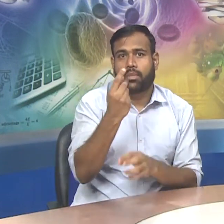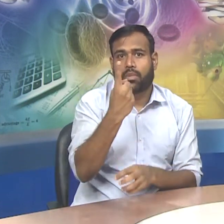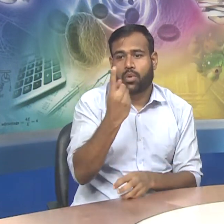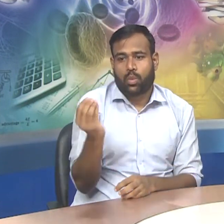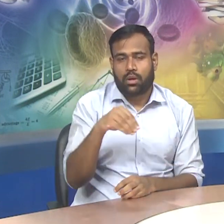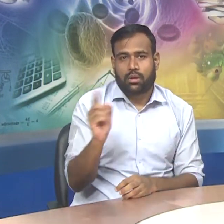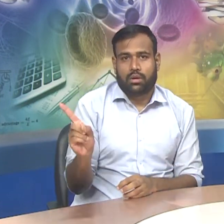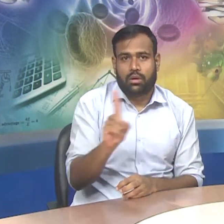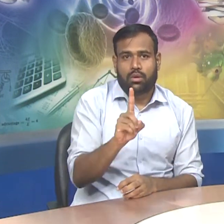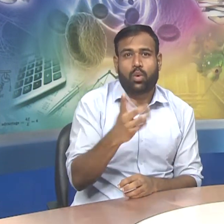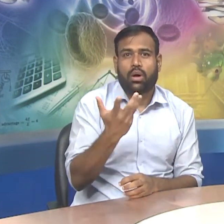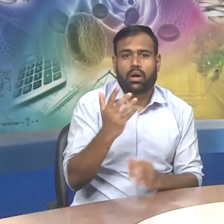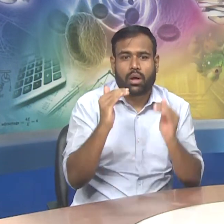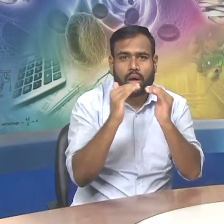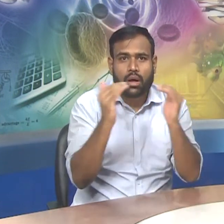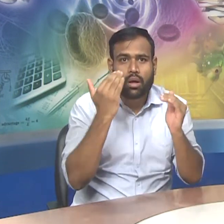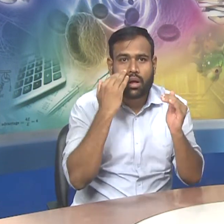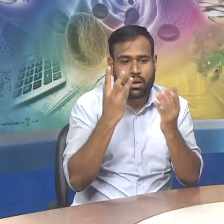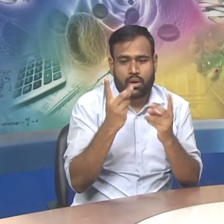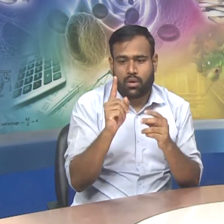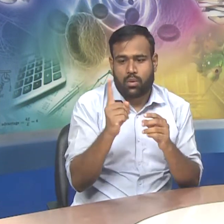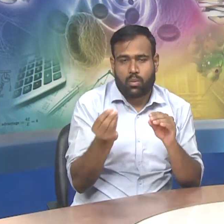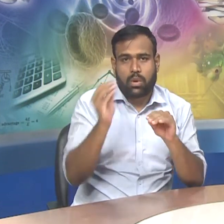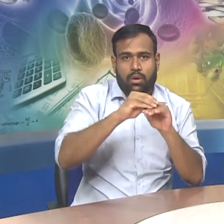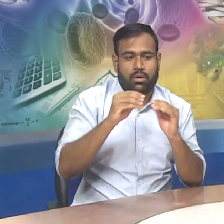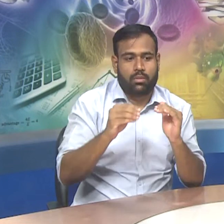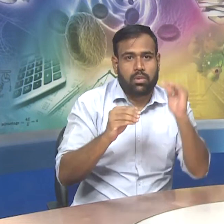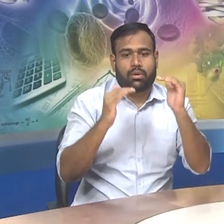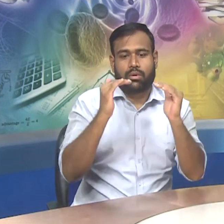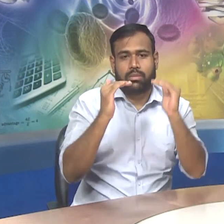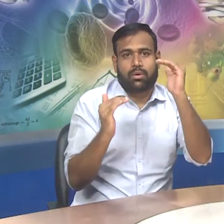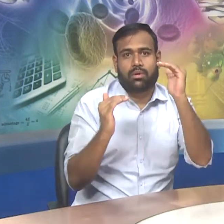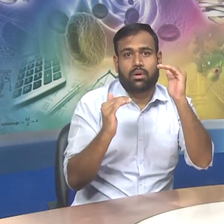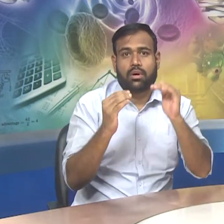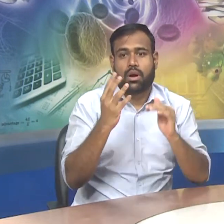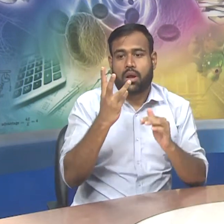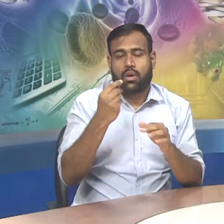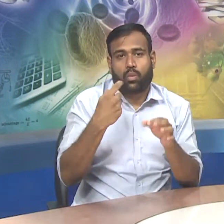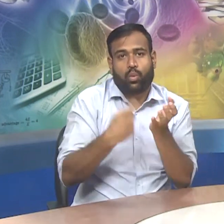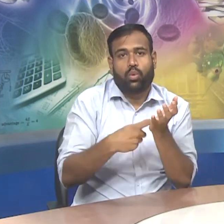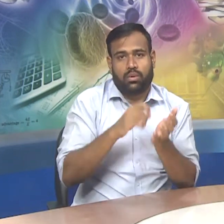So we can say that this is the formula used for finding the quota.